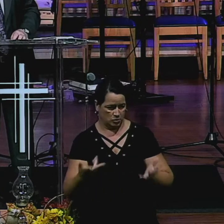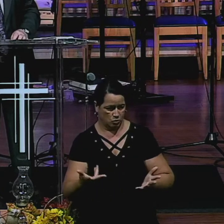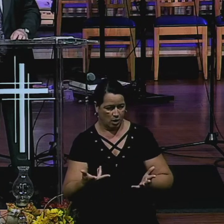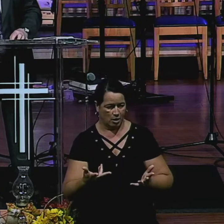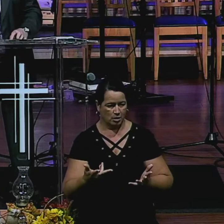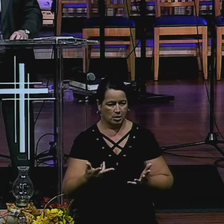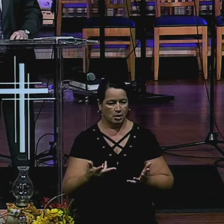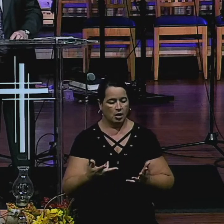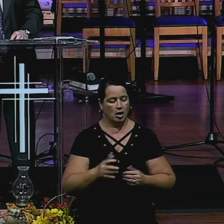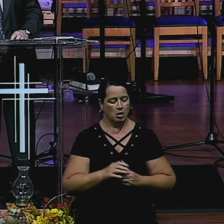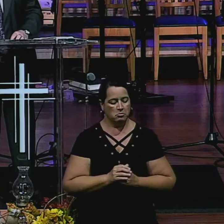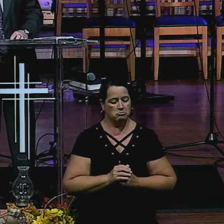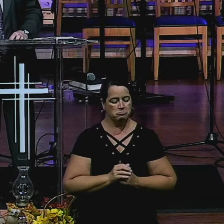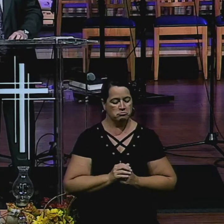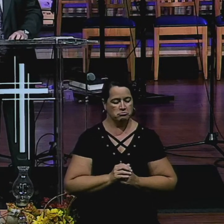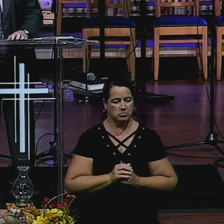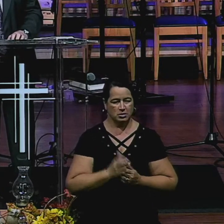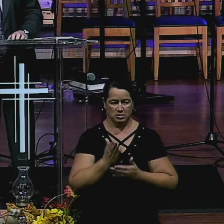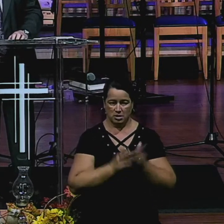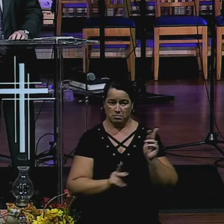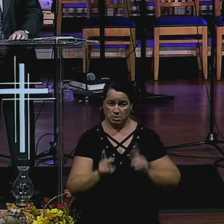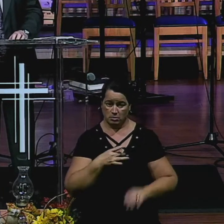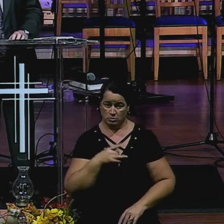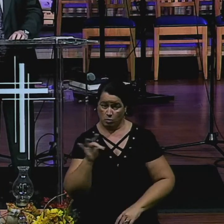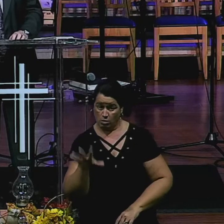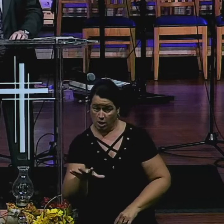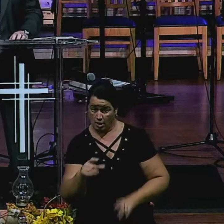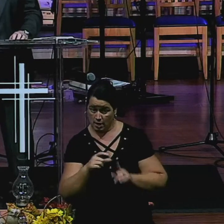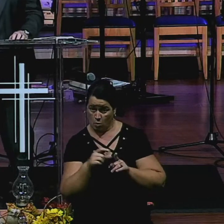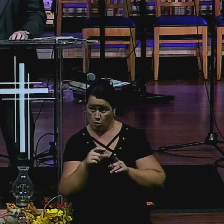It ruffles feathers from some folks.